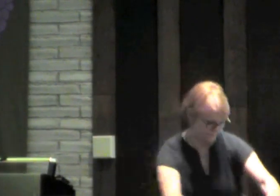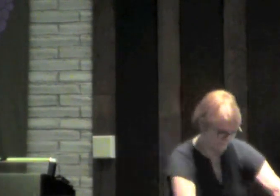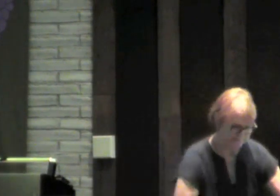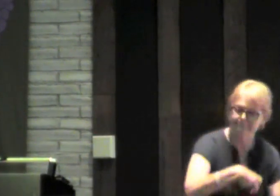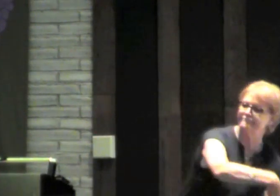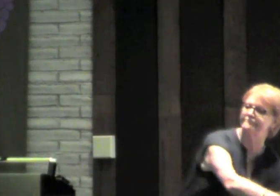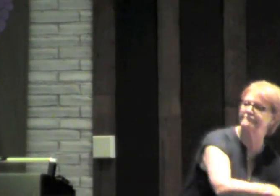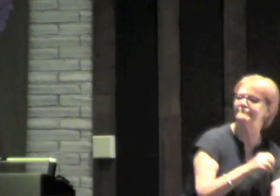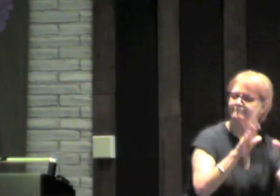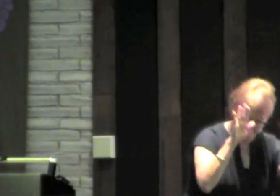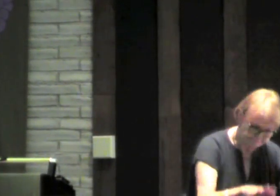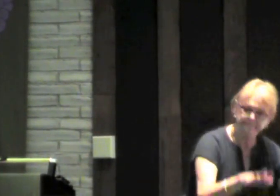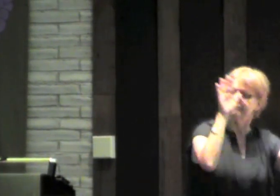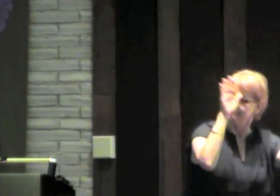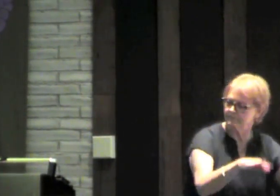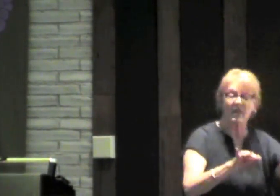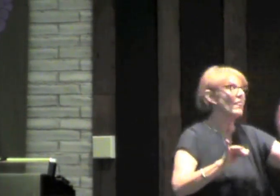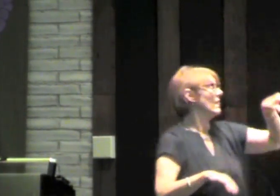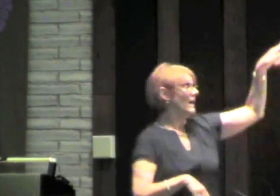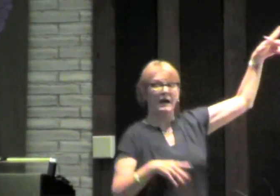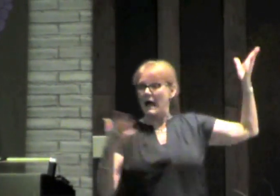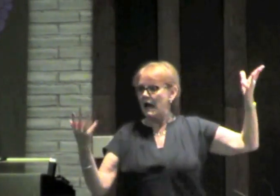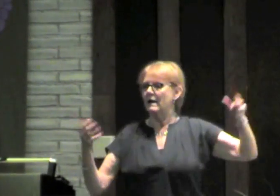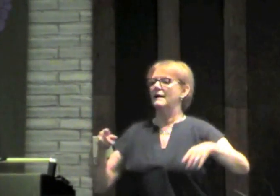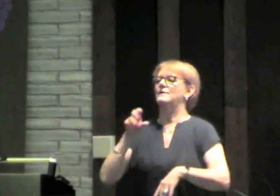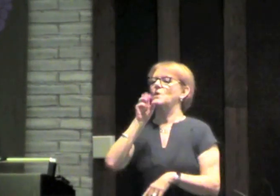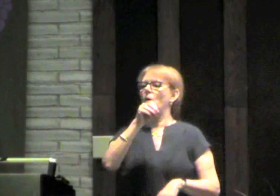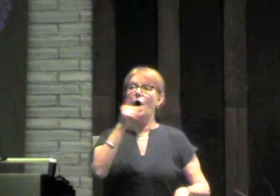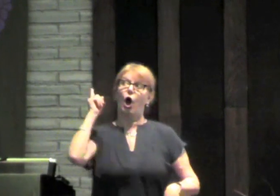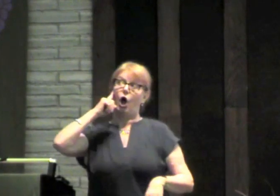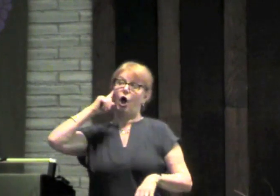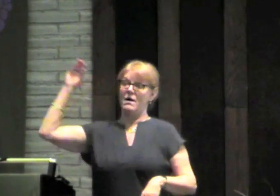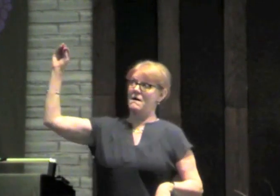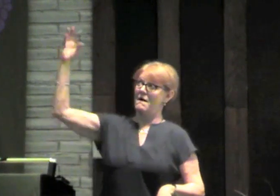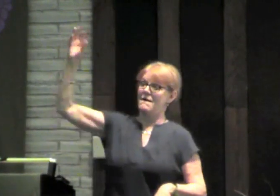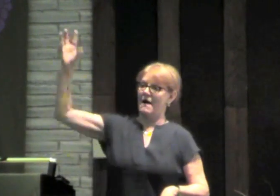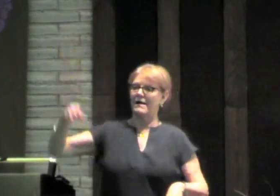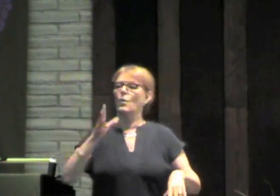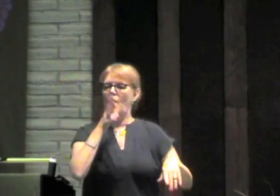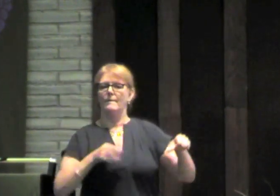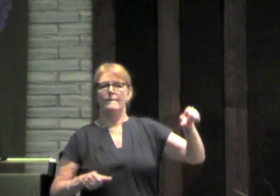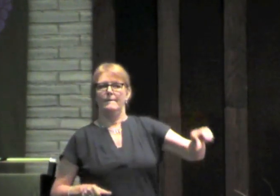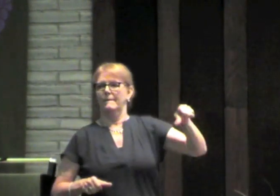at work, then they get their prayer mats out and they do their prayers. Well, she knew. As soon as she heard the minaret,